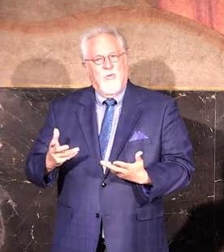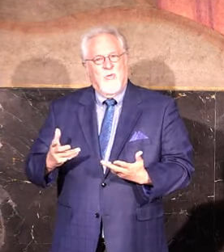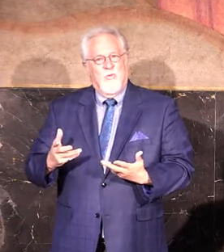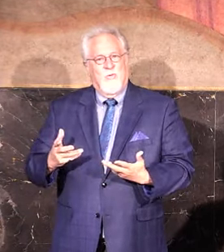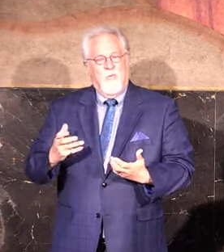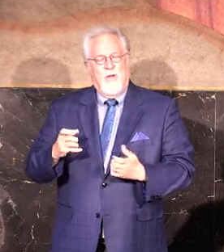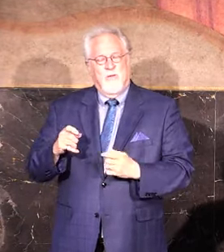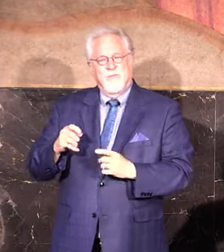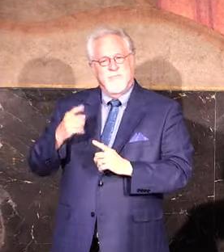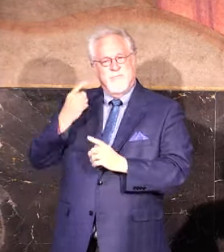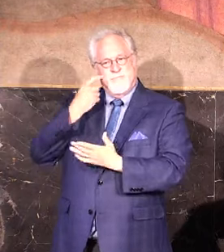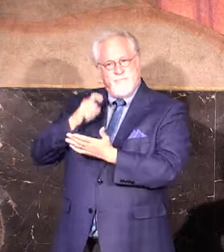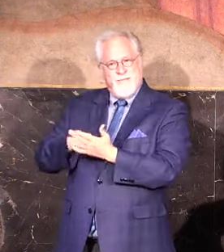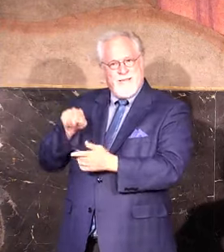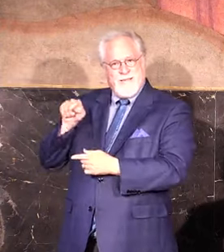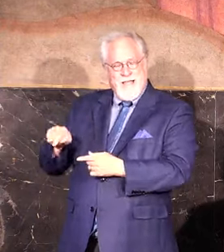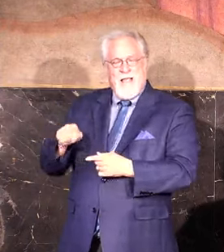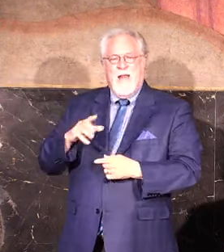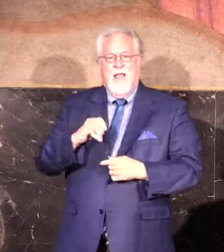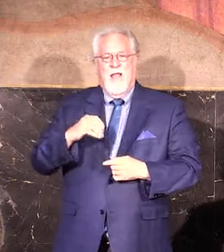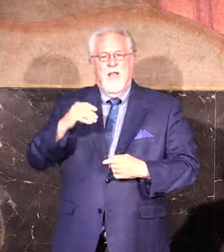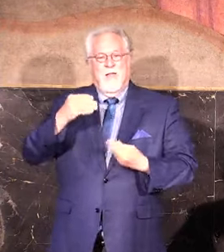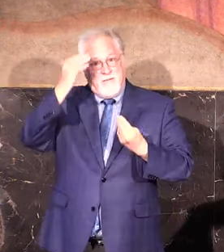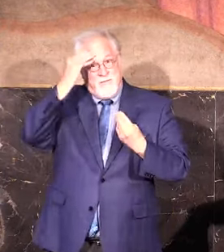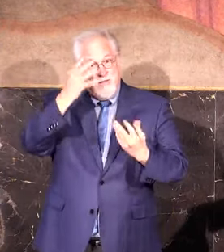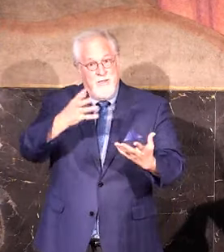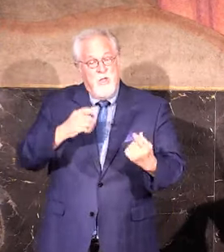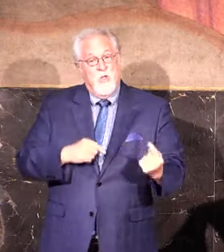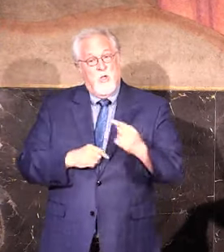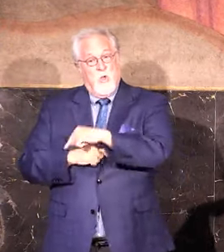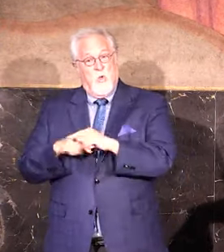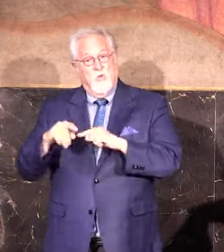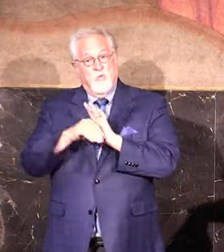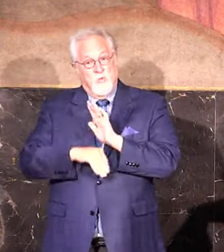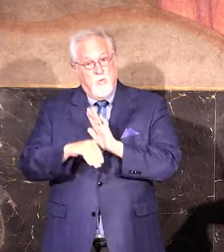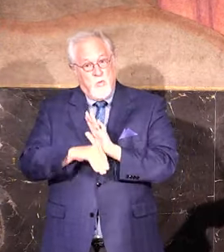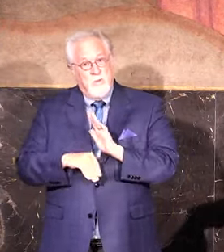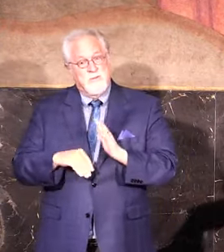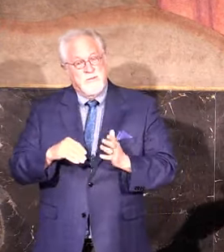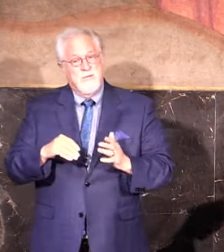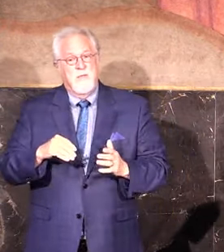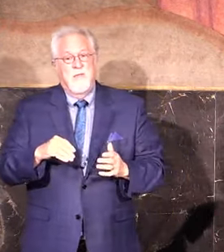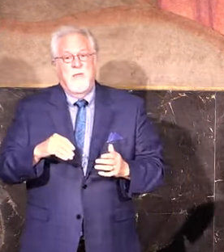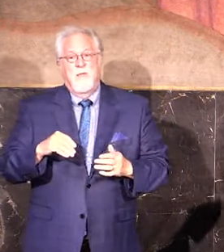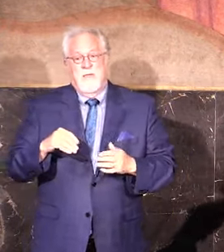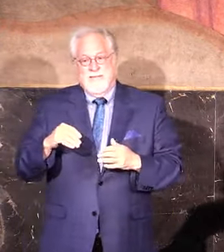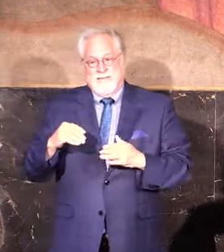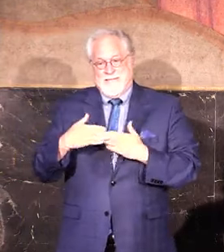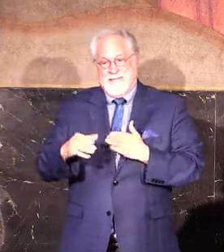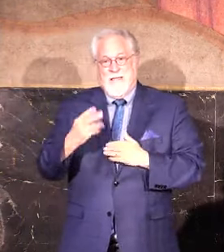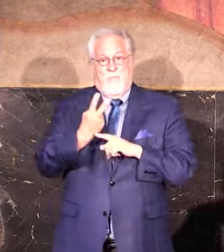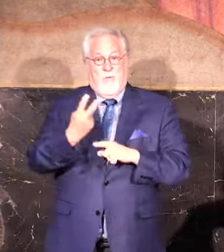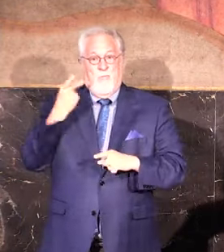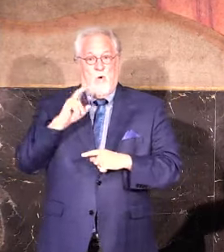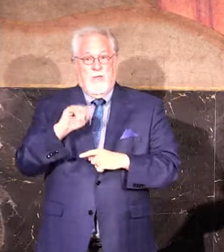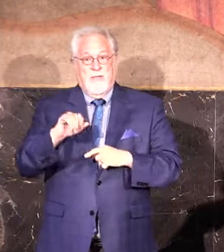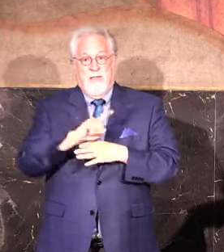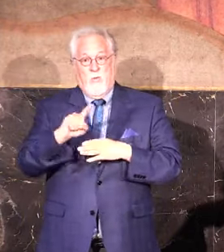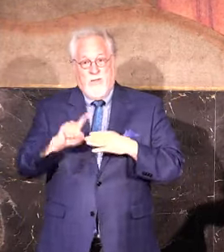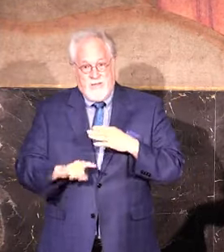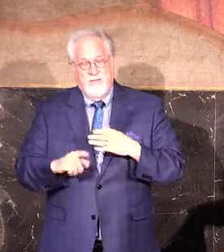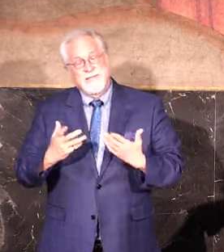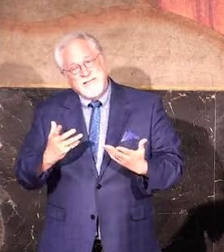to highlight what's going on there and let people know if you're going to be in that area in Orleans Parish over this Memorial Day weekend,